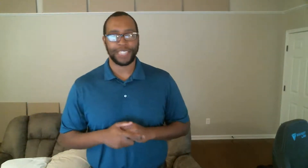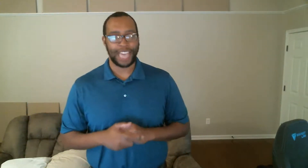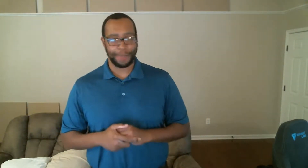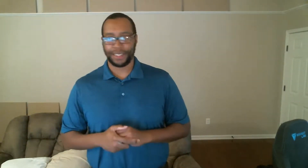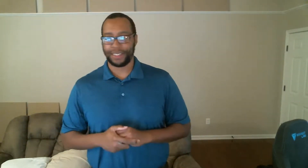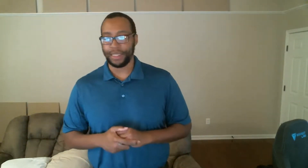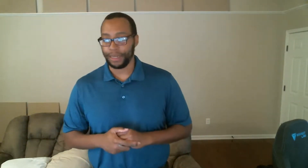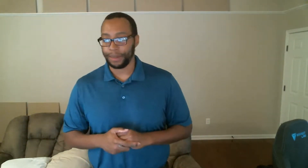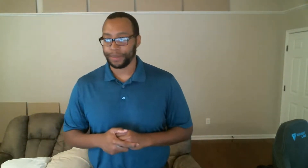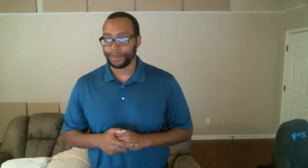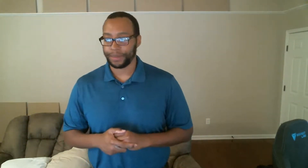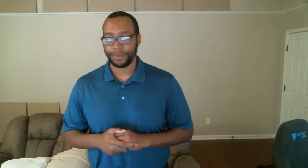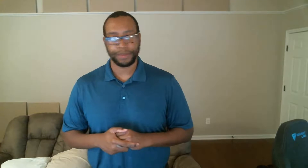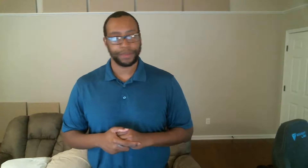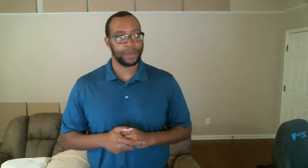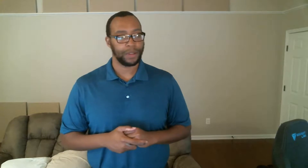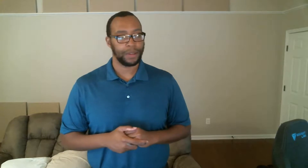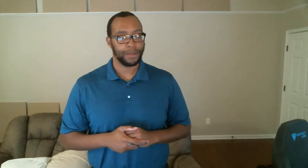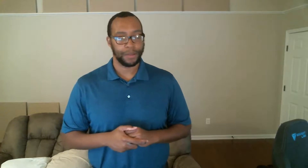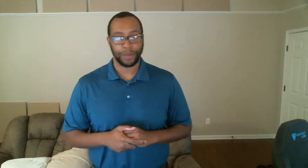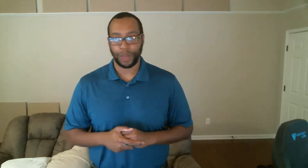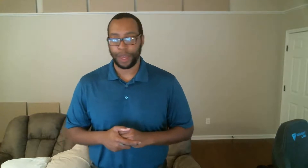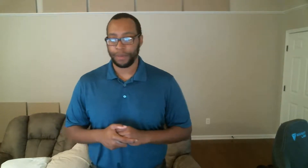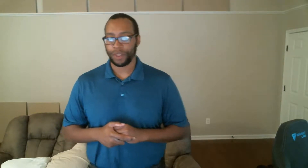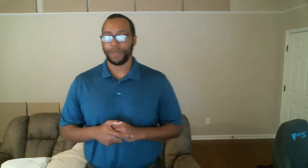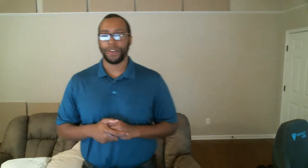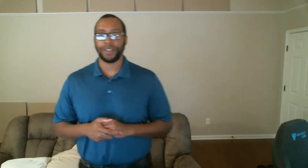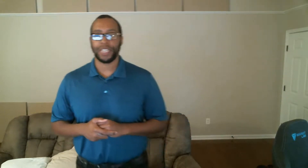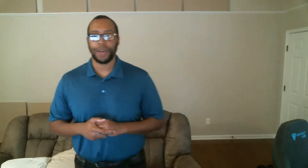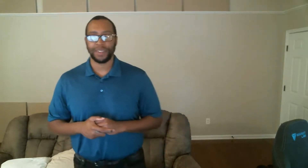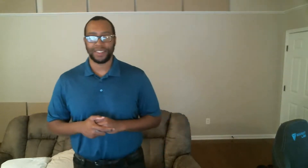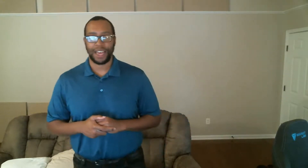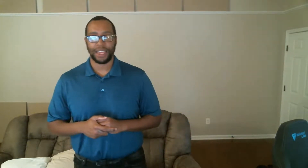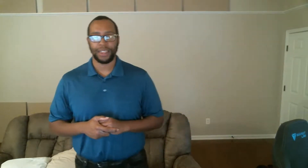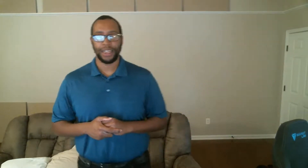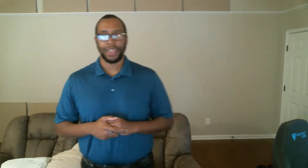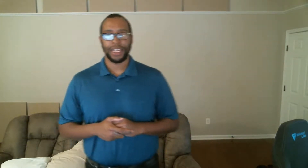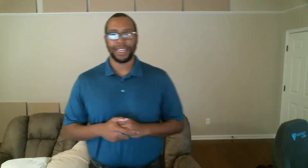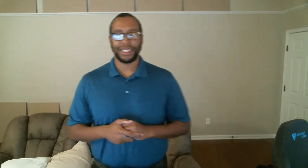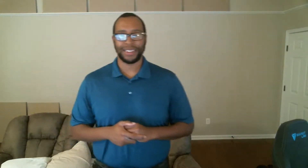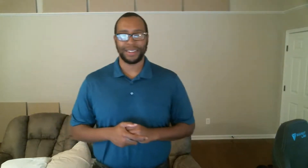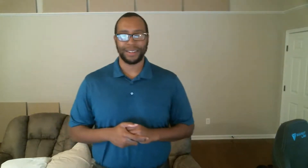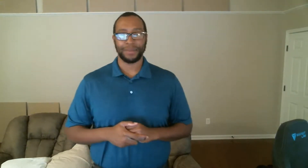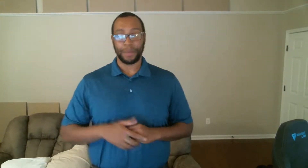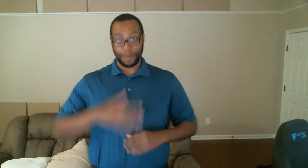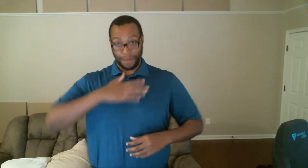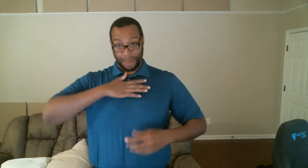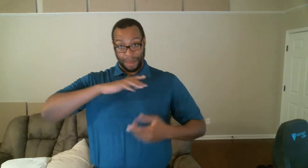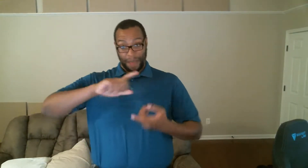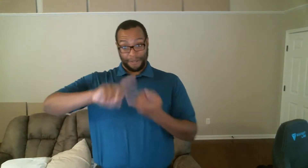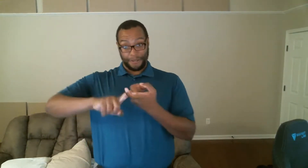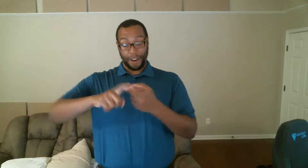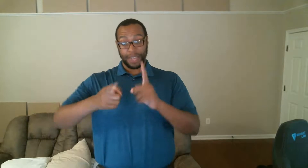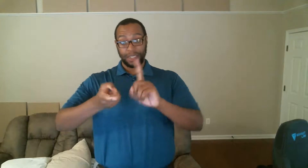happy to see them. Okay, so the first thing I would sign is my friend,